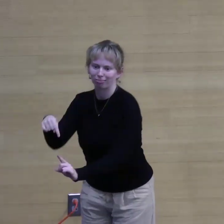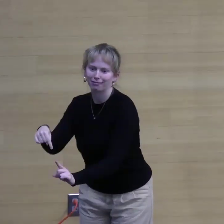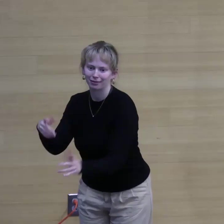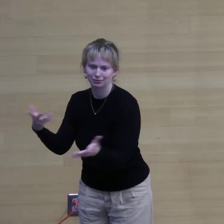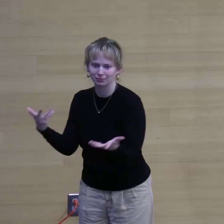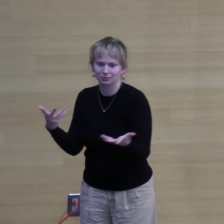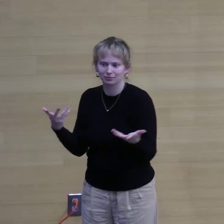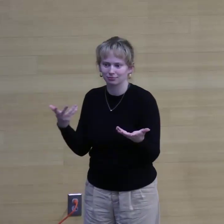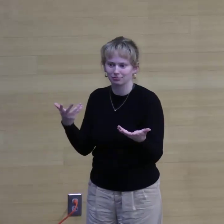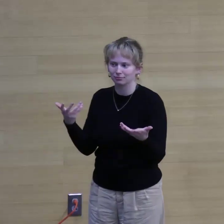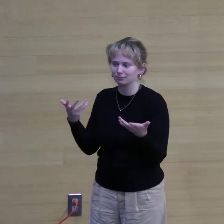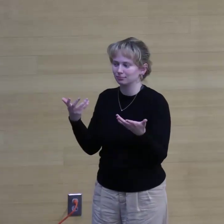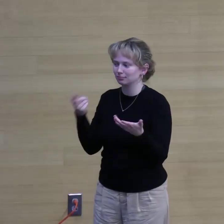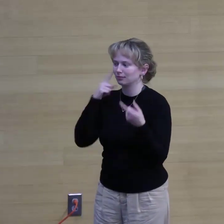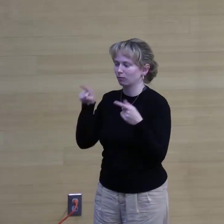for